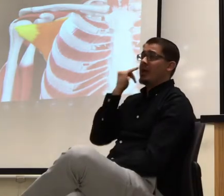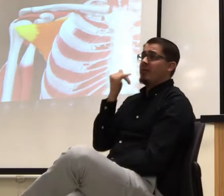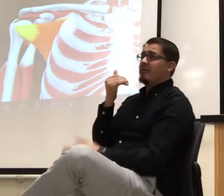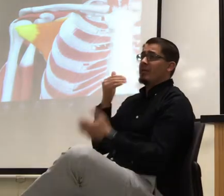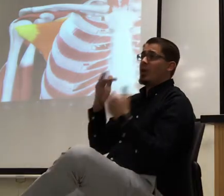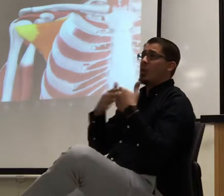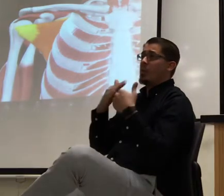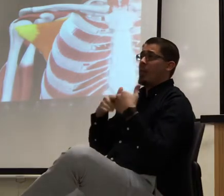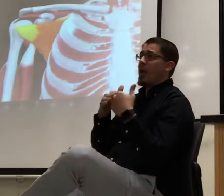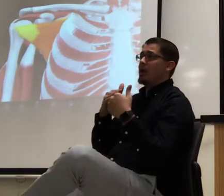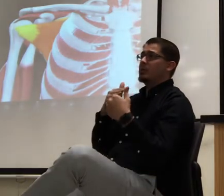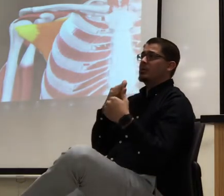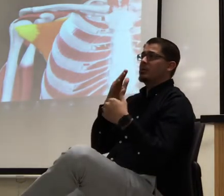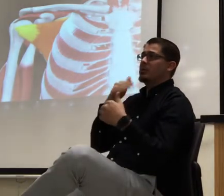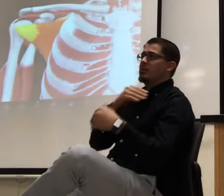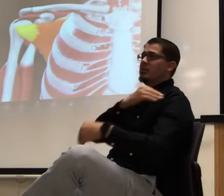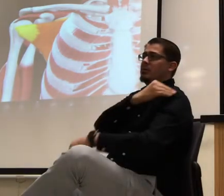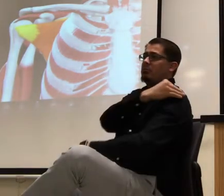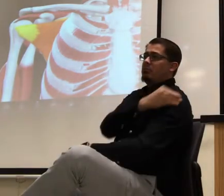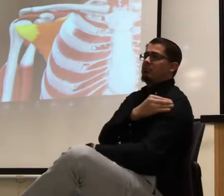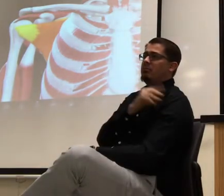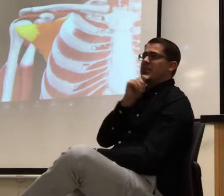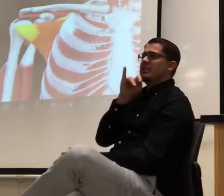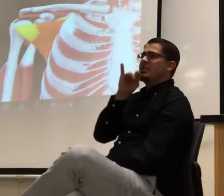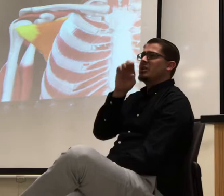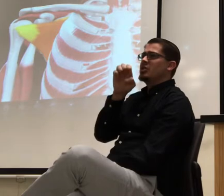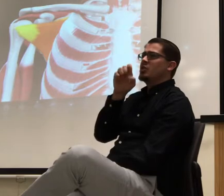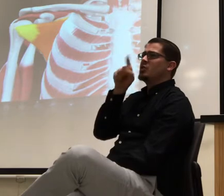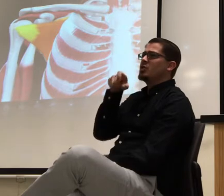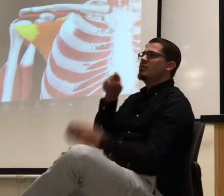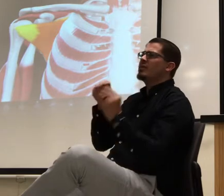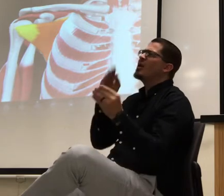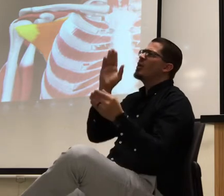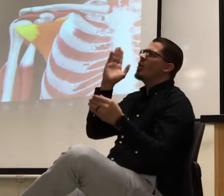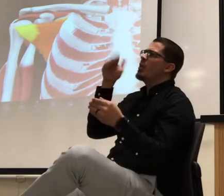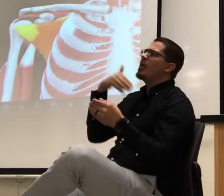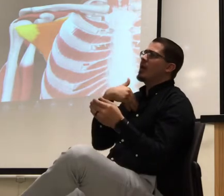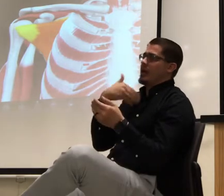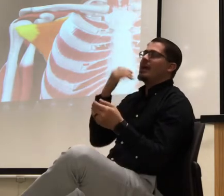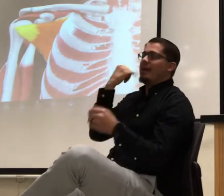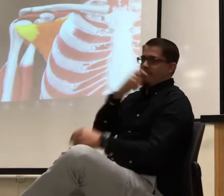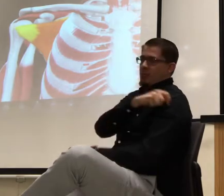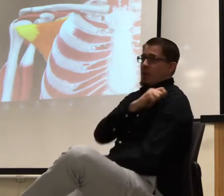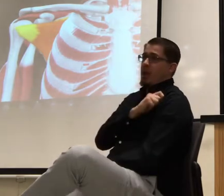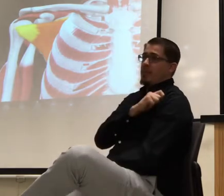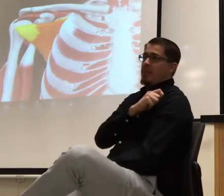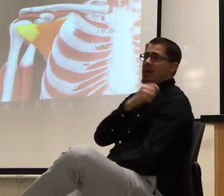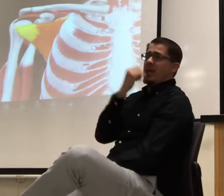blood supply, right? Yeah, yeah. These tissues should regenerate. Okay. Probably with some scar tissue, but, yeah.